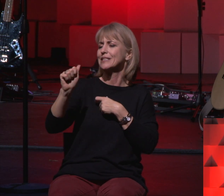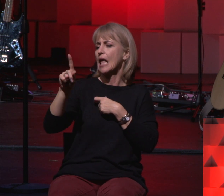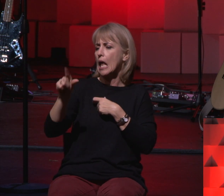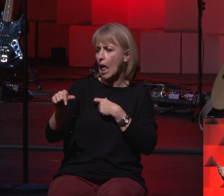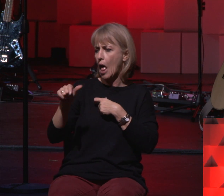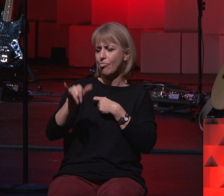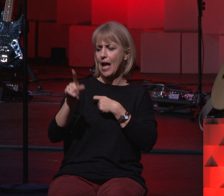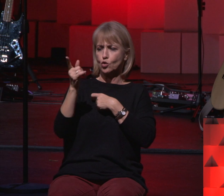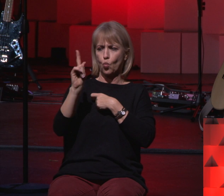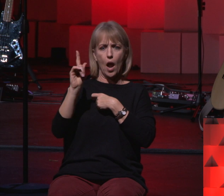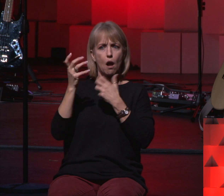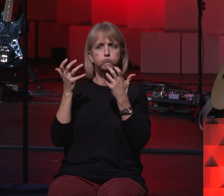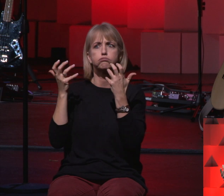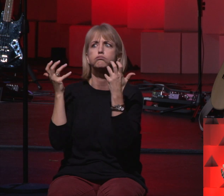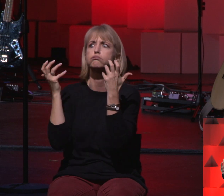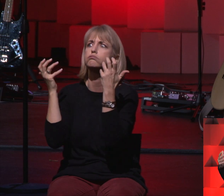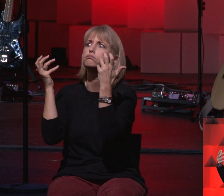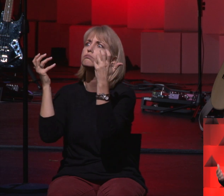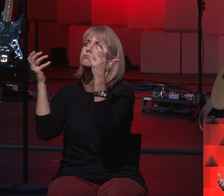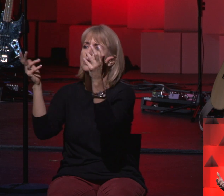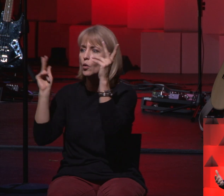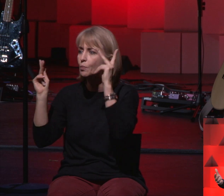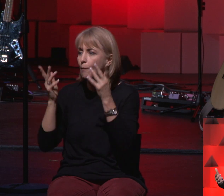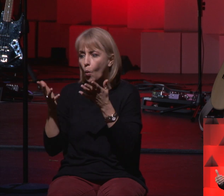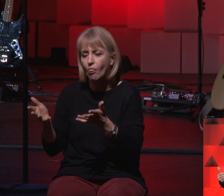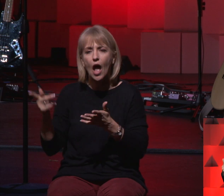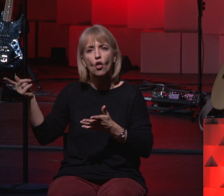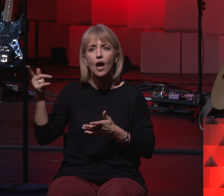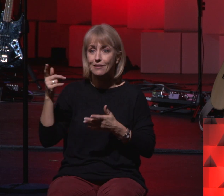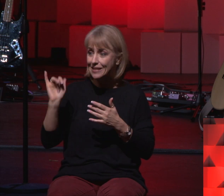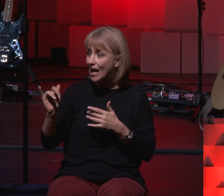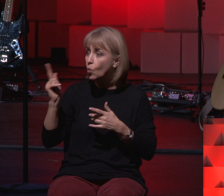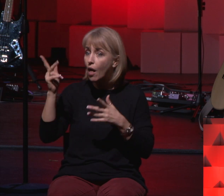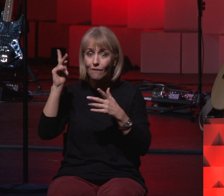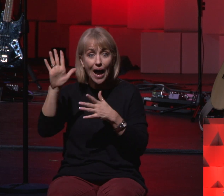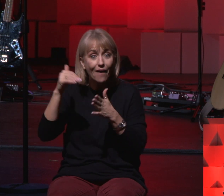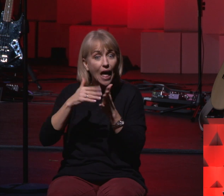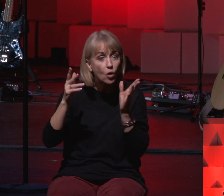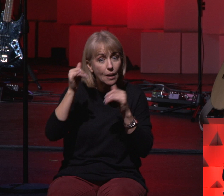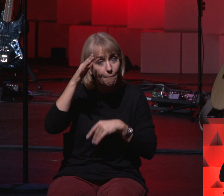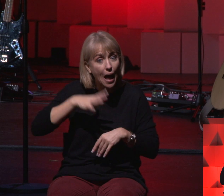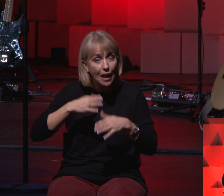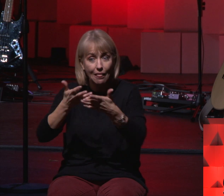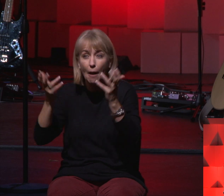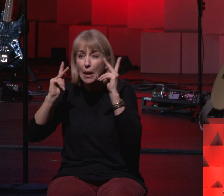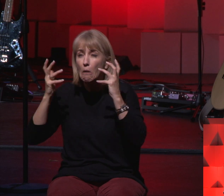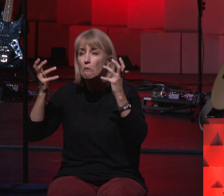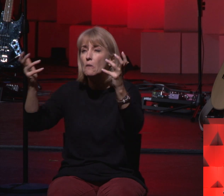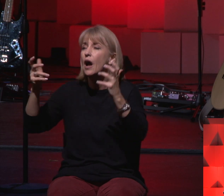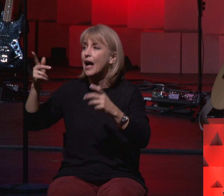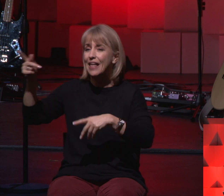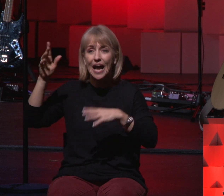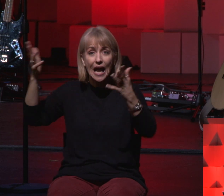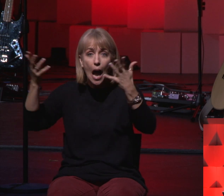earlier. They gather together, Jesus begins teaching them. They teach all day long, and the people are getting tired, but they're just loving Jesus'